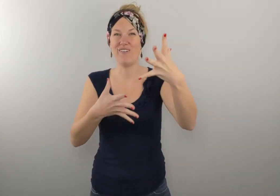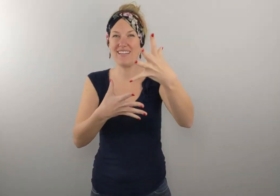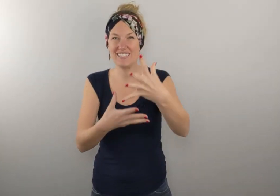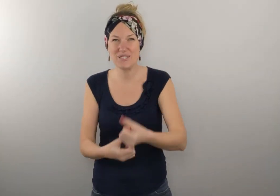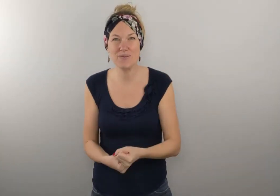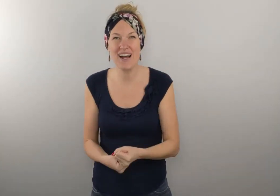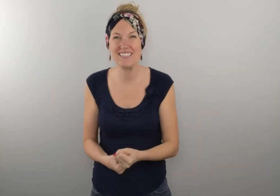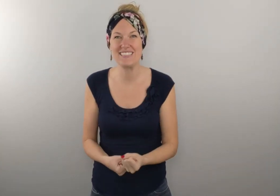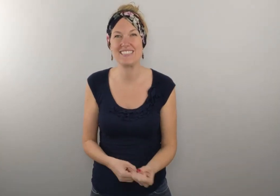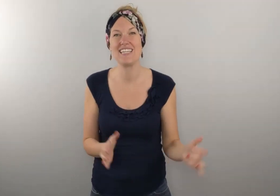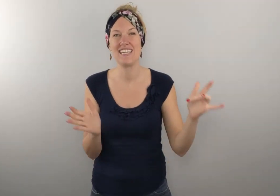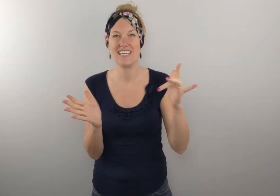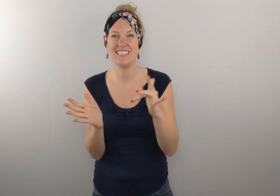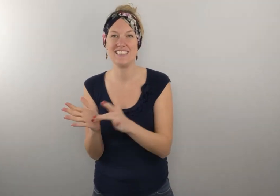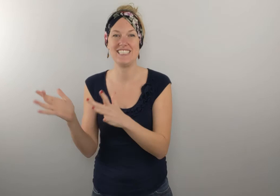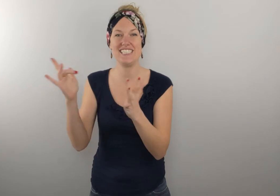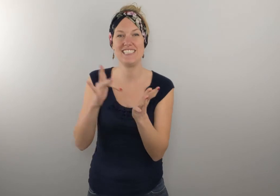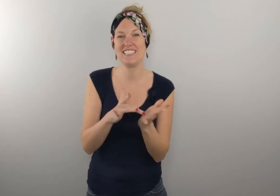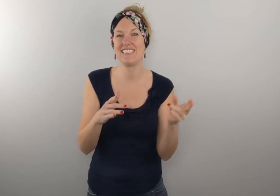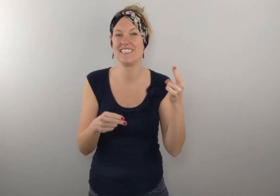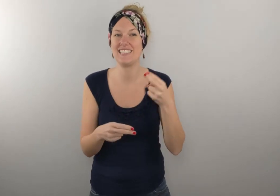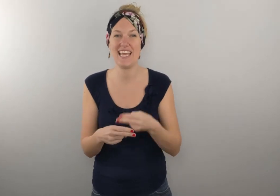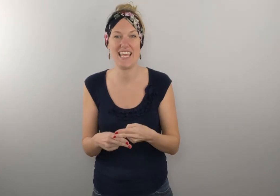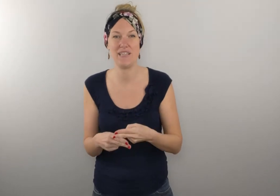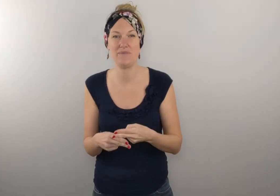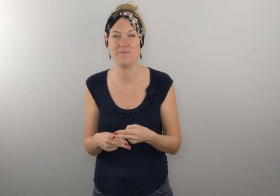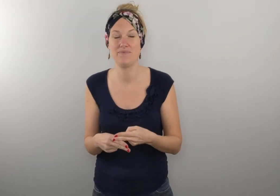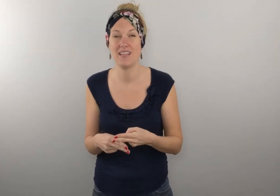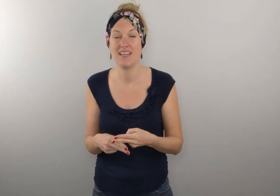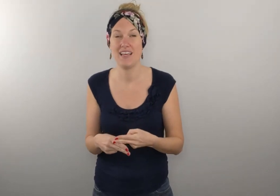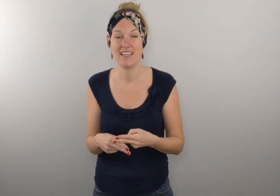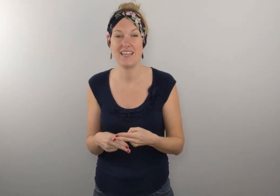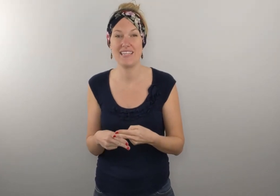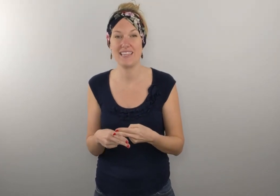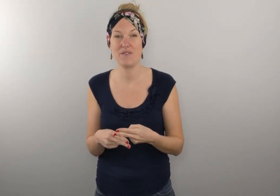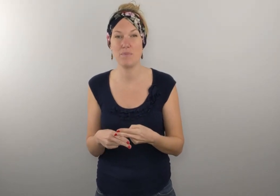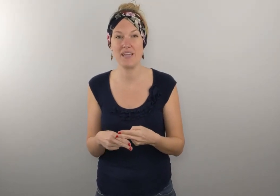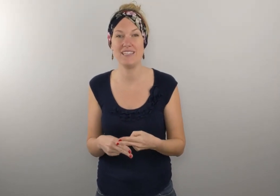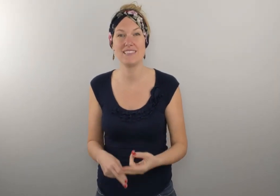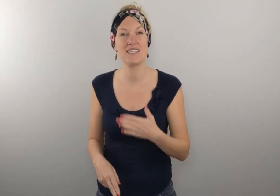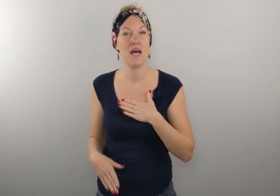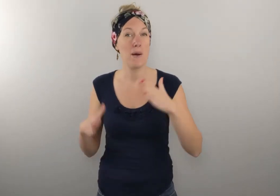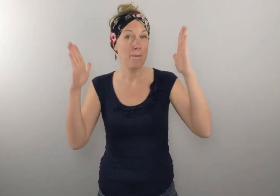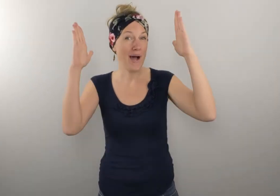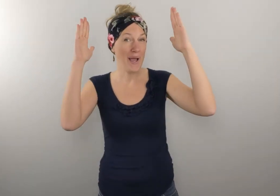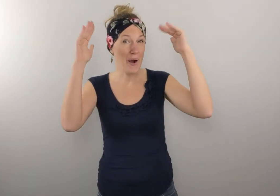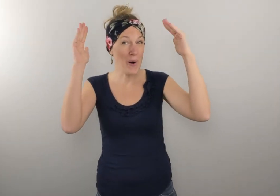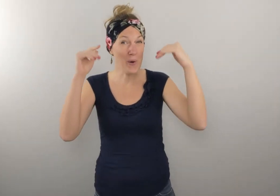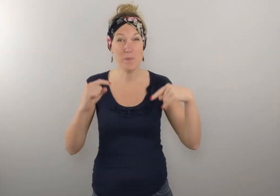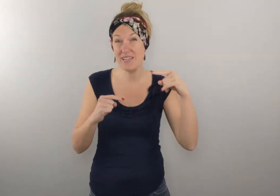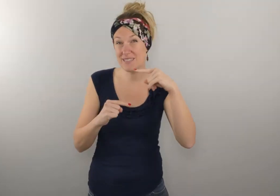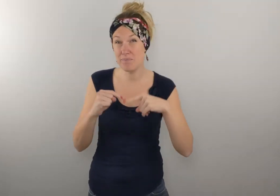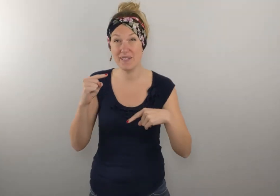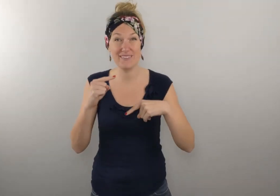wholly trust in Jesus' name. And then I think that repeats, my hope is